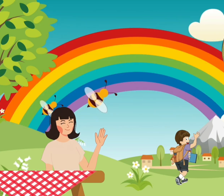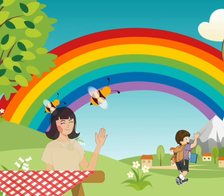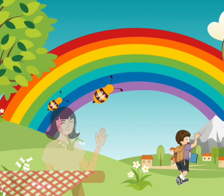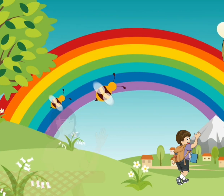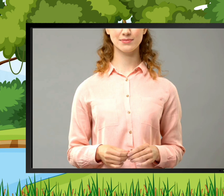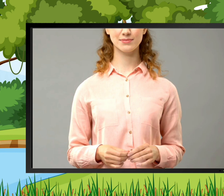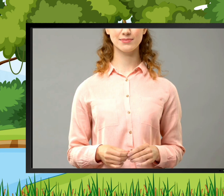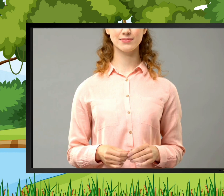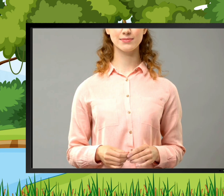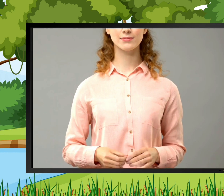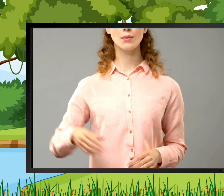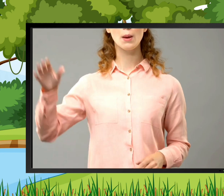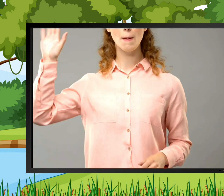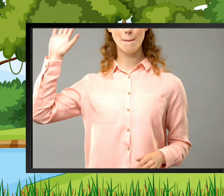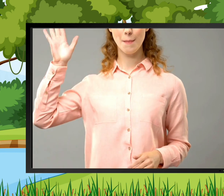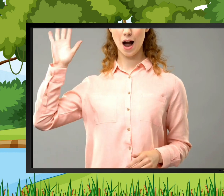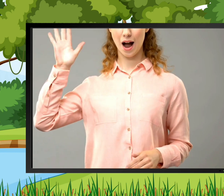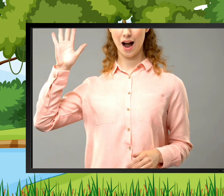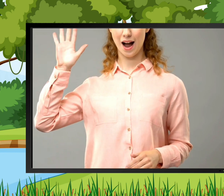like this.